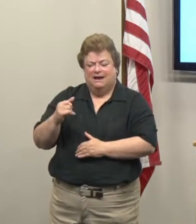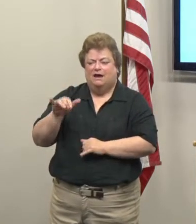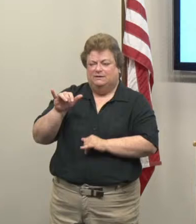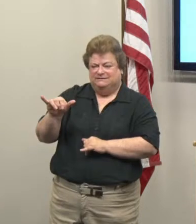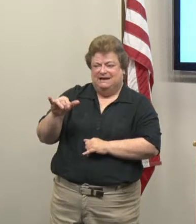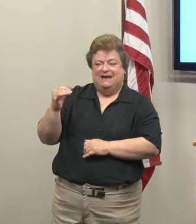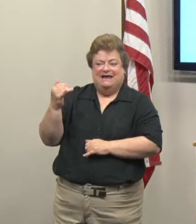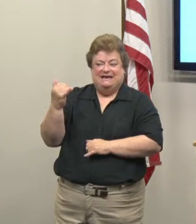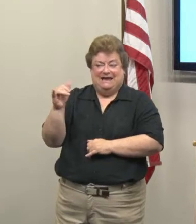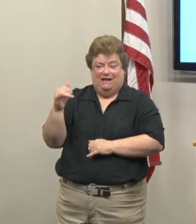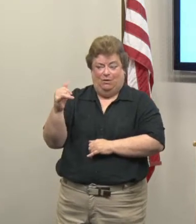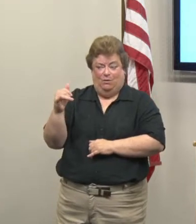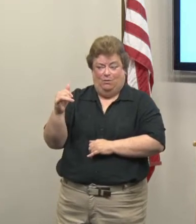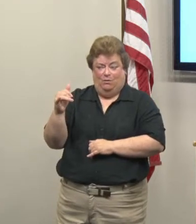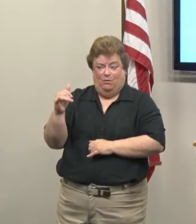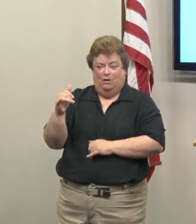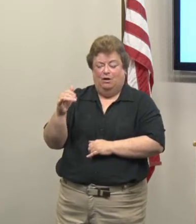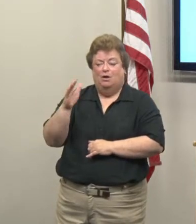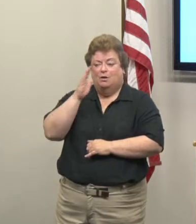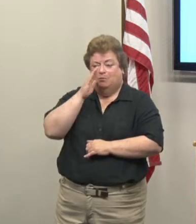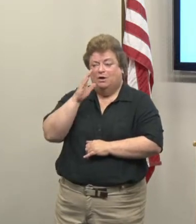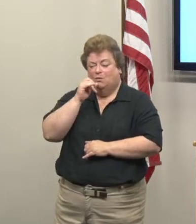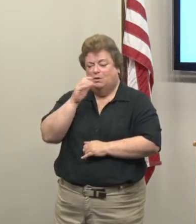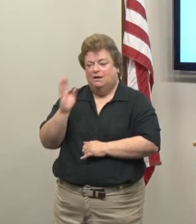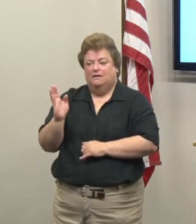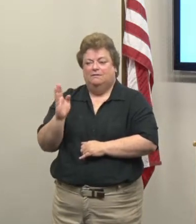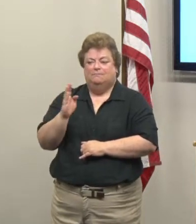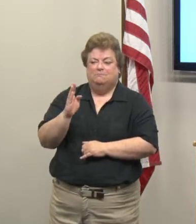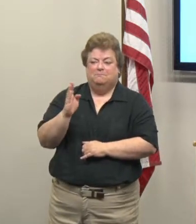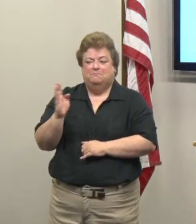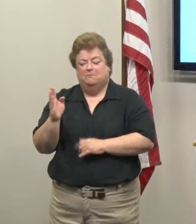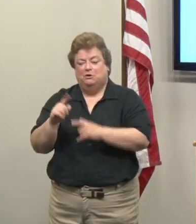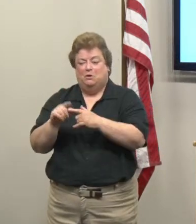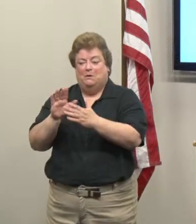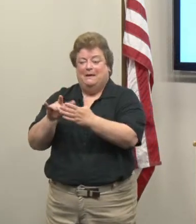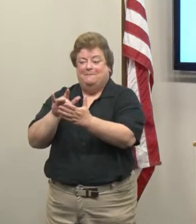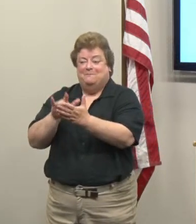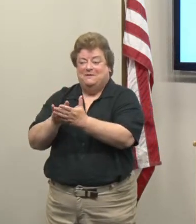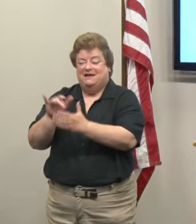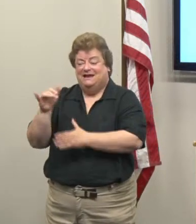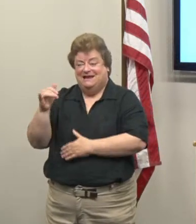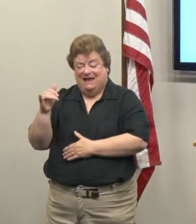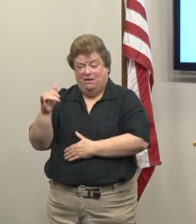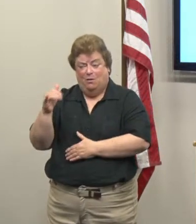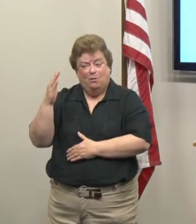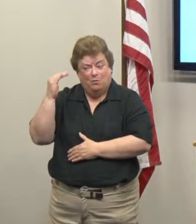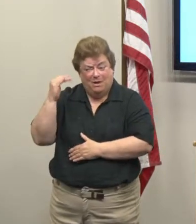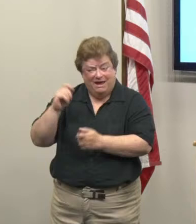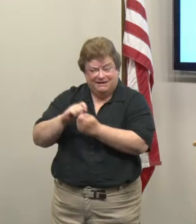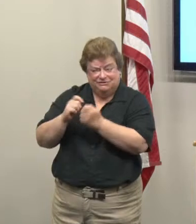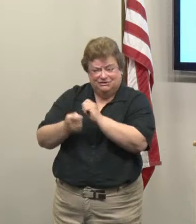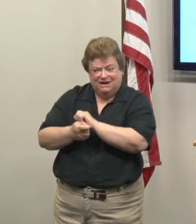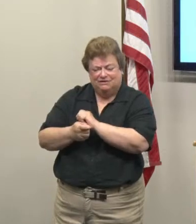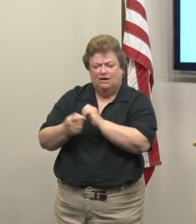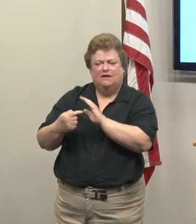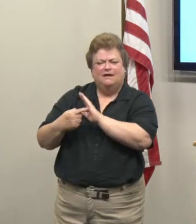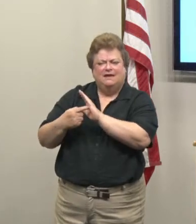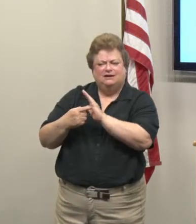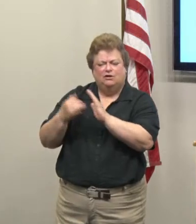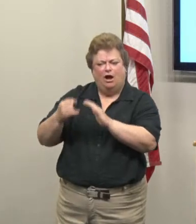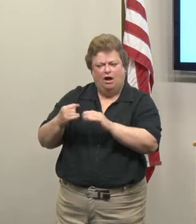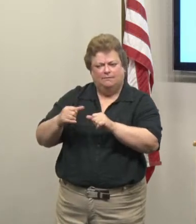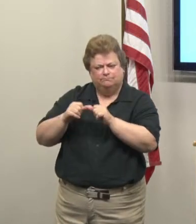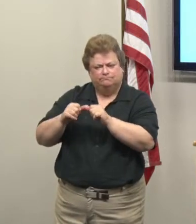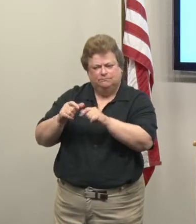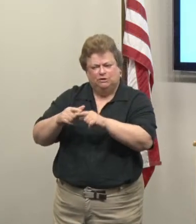in yellow, but it will move to the left, to the mid-yellow range. And the reason for the dial change is that our indicators continue to